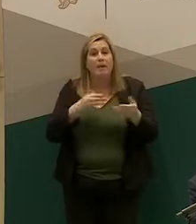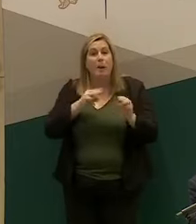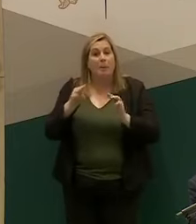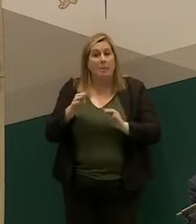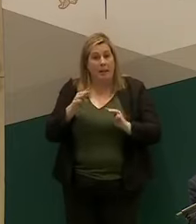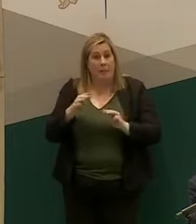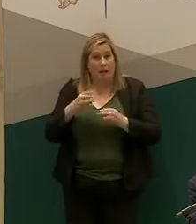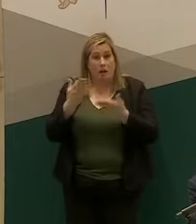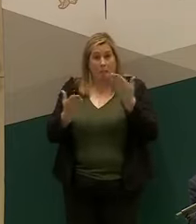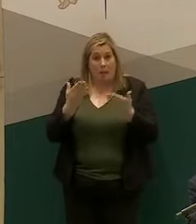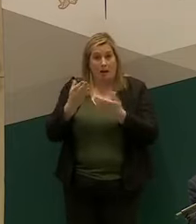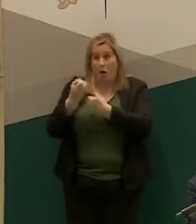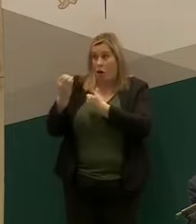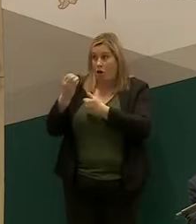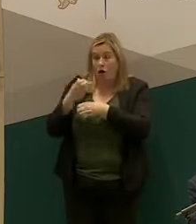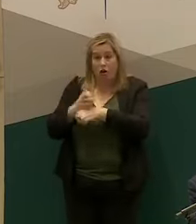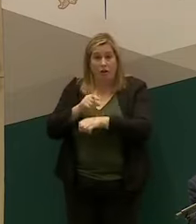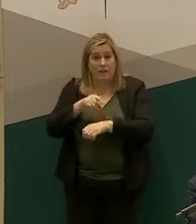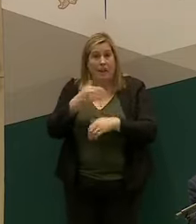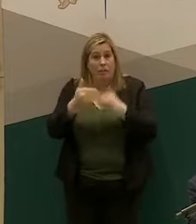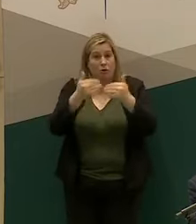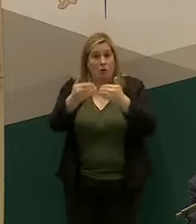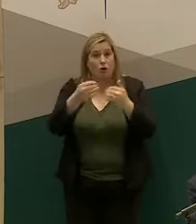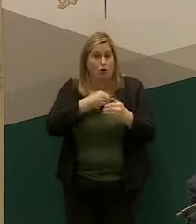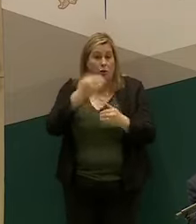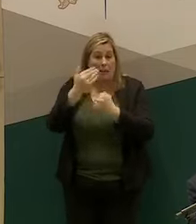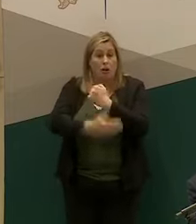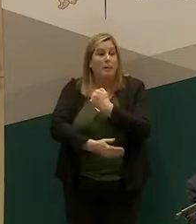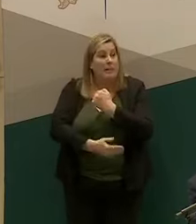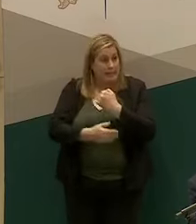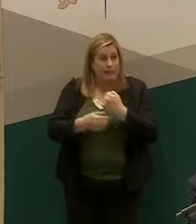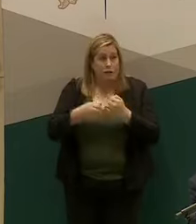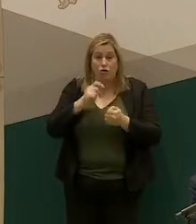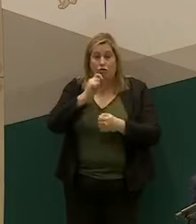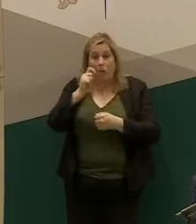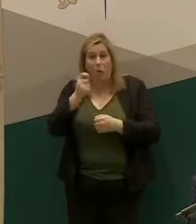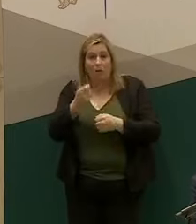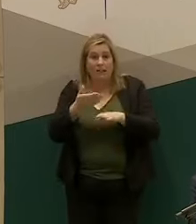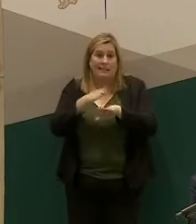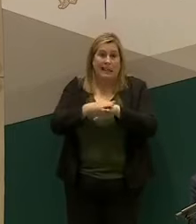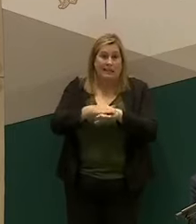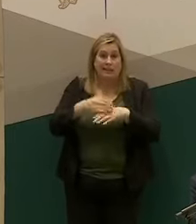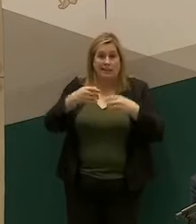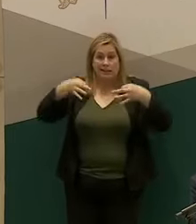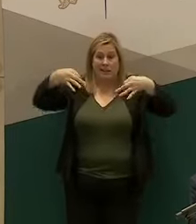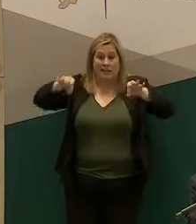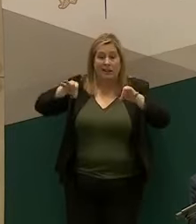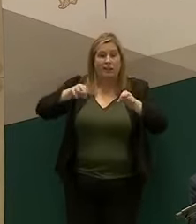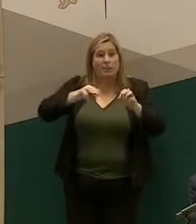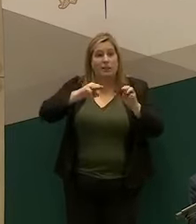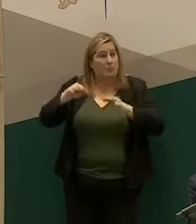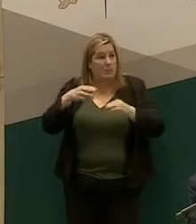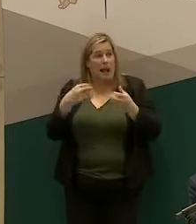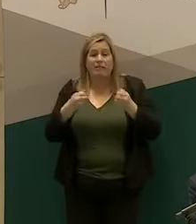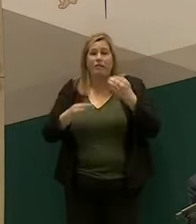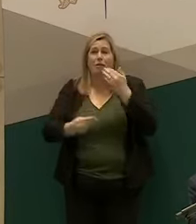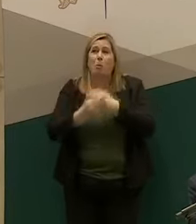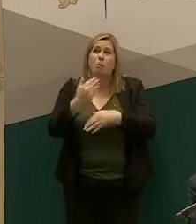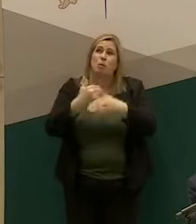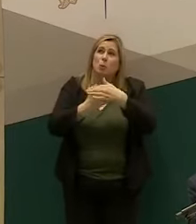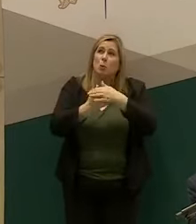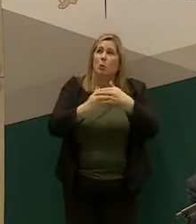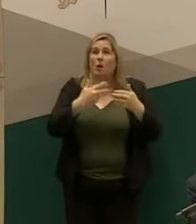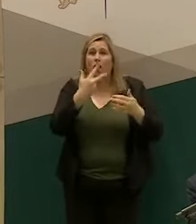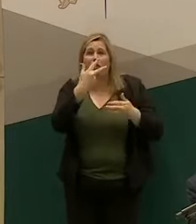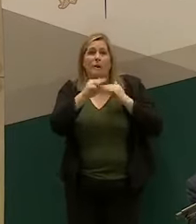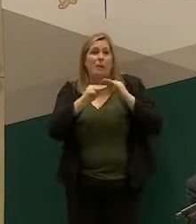pertains in many countries for that process to be complete. And even though not everybody waits for the full 3 months, you have up to 3 months to do that in this country.